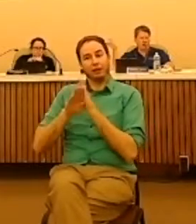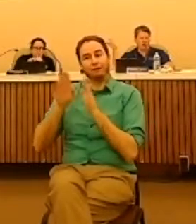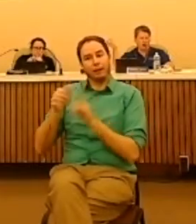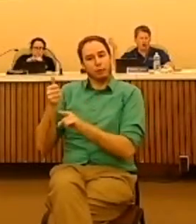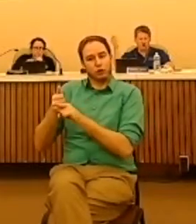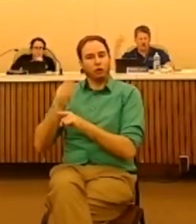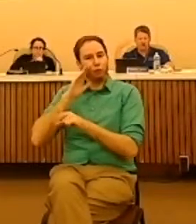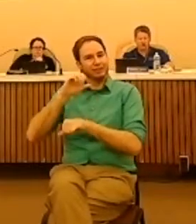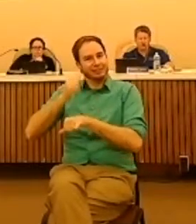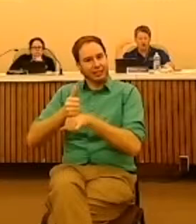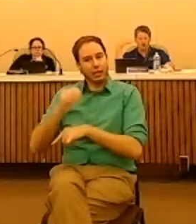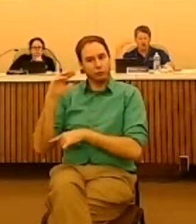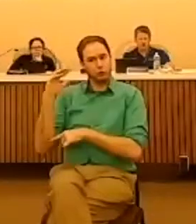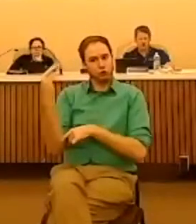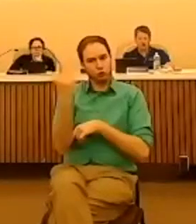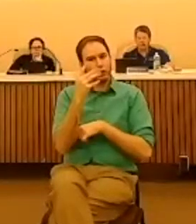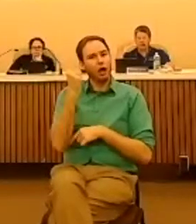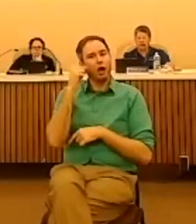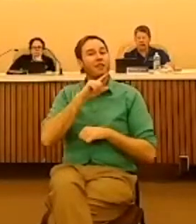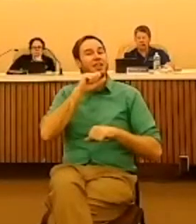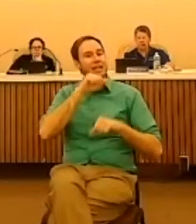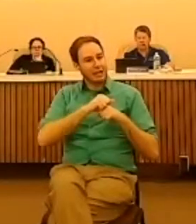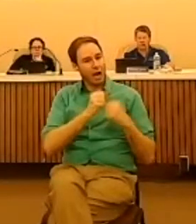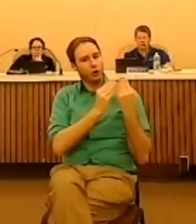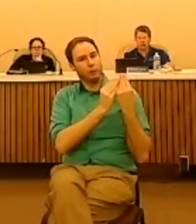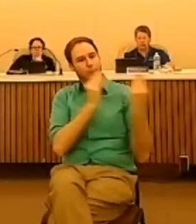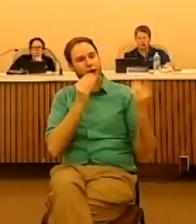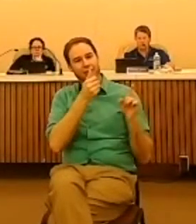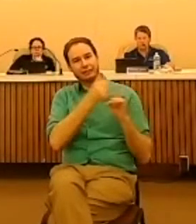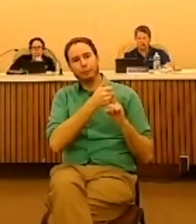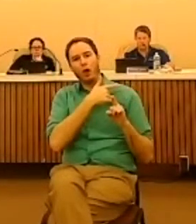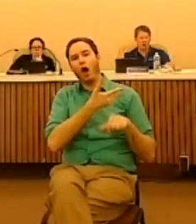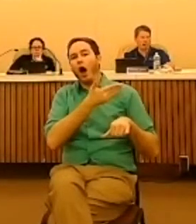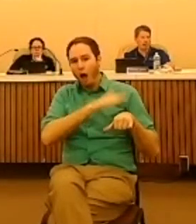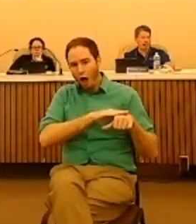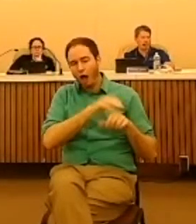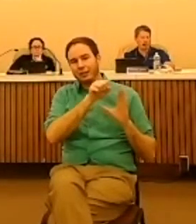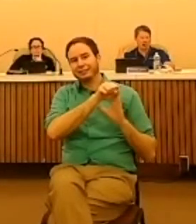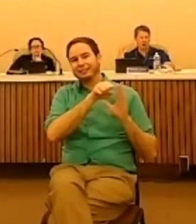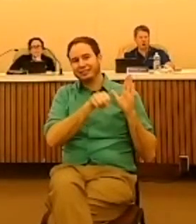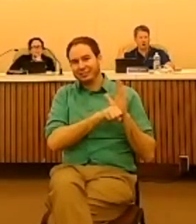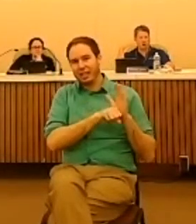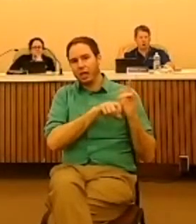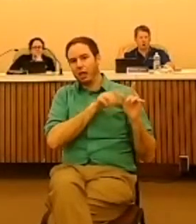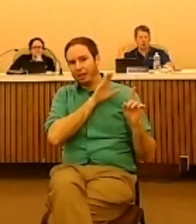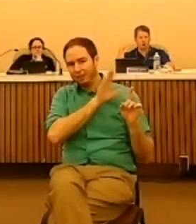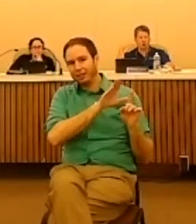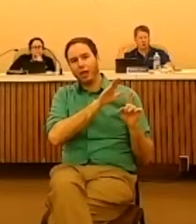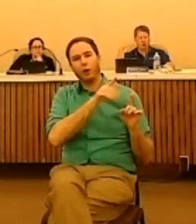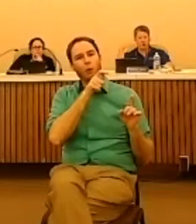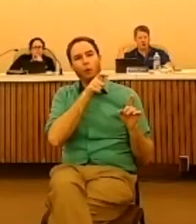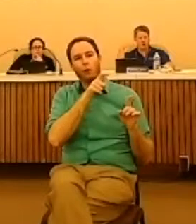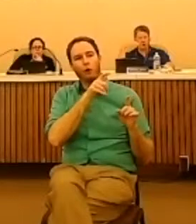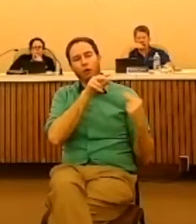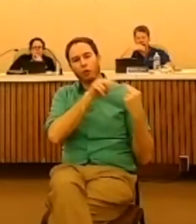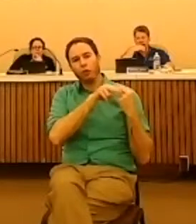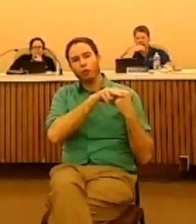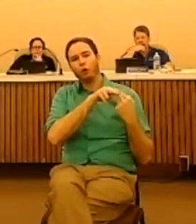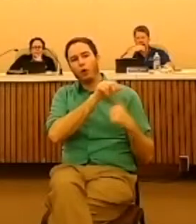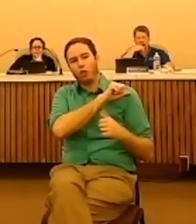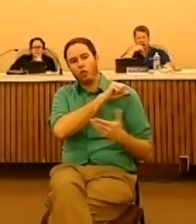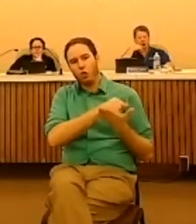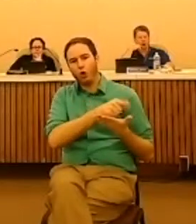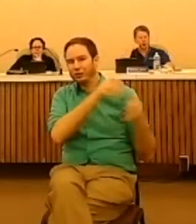natural barrier. Those concrete barriers are typically on the state right of way, and it's the Thruway Authority that puts them